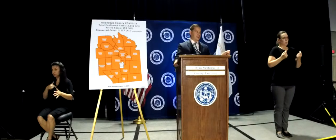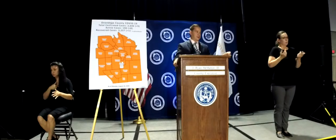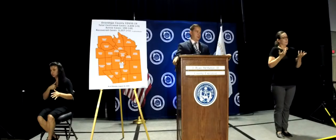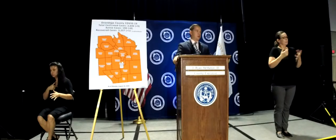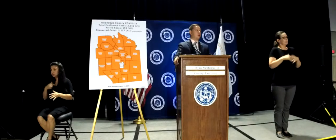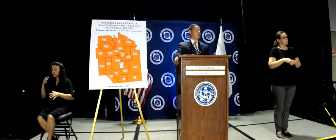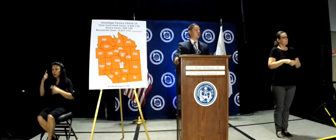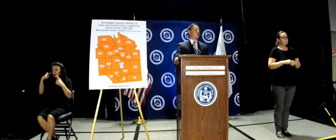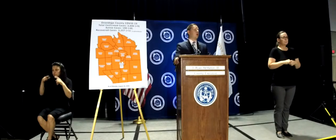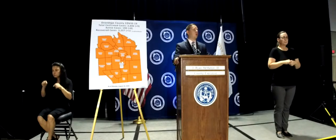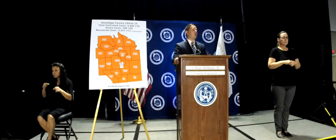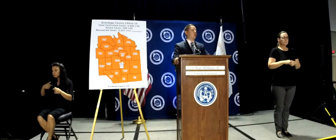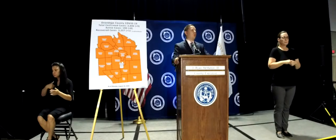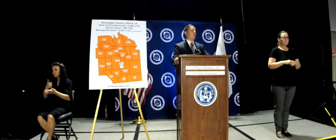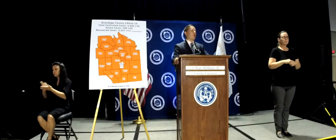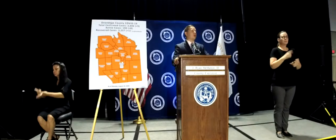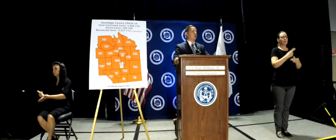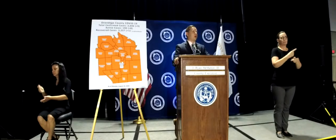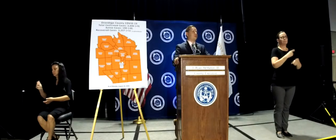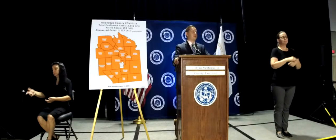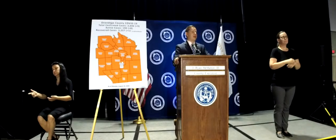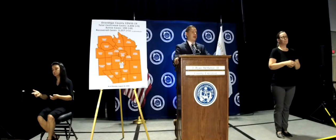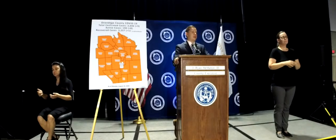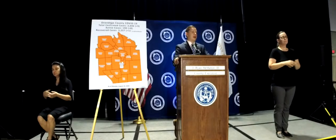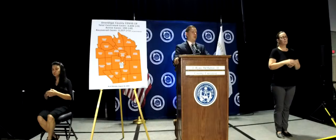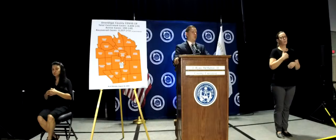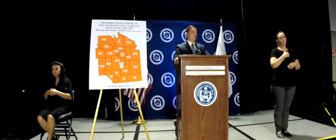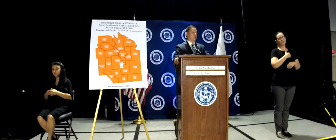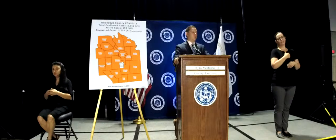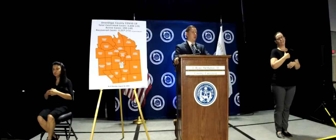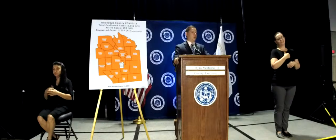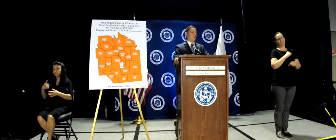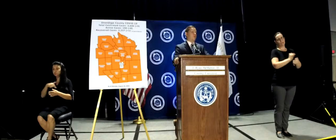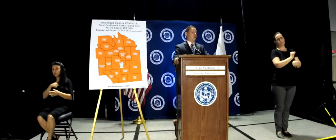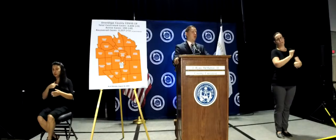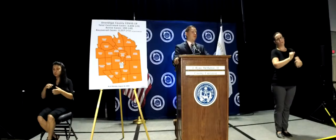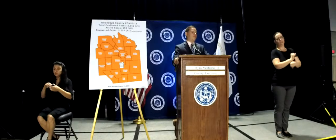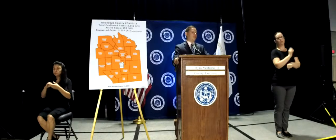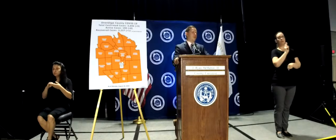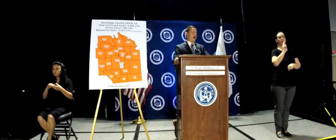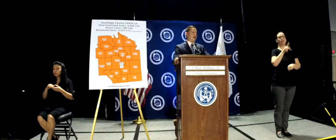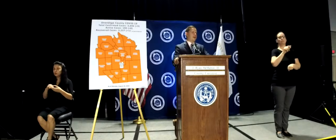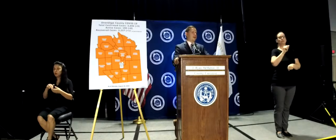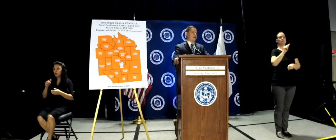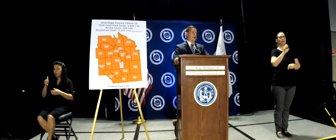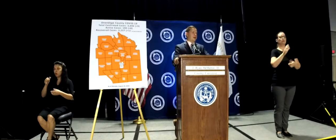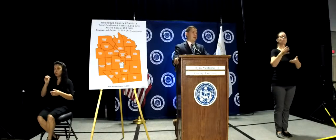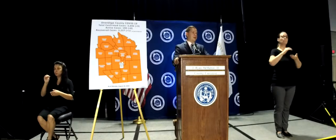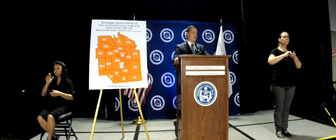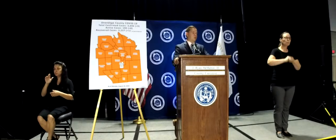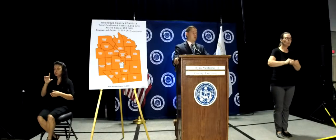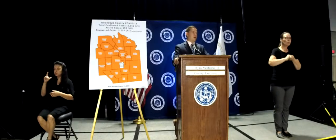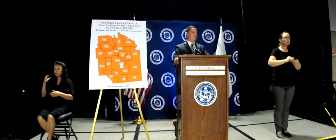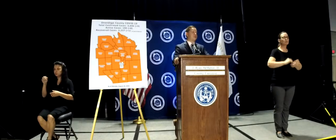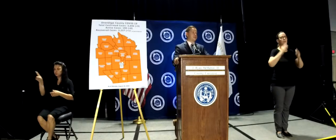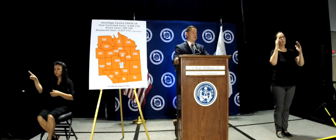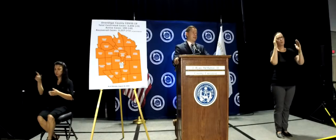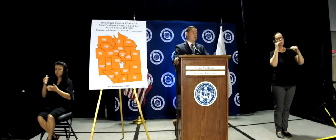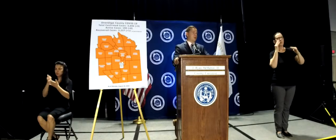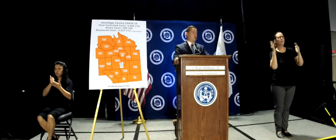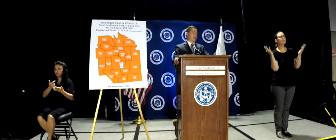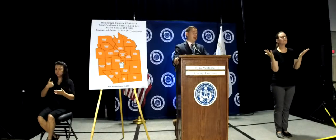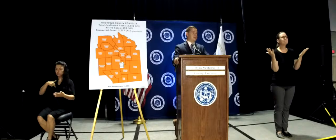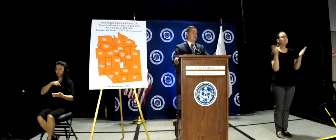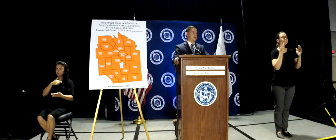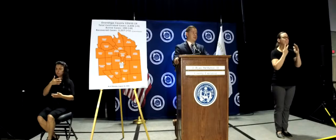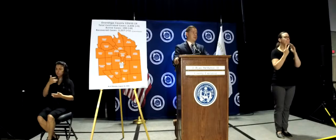diagnostic test. So we're working with Upstate on that. We're hopeful that, like we referenced, the skinny